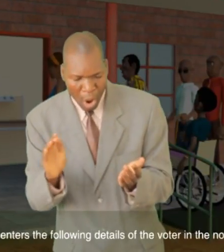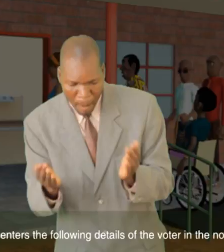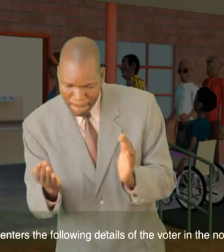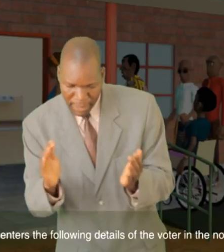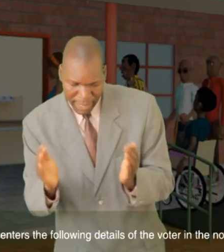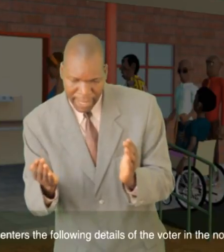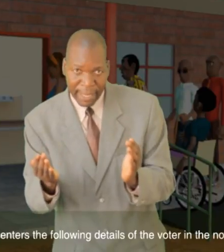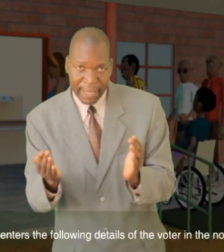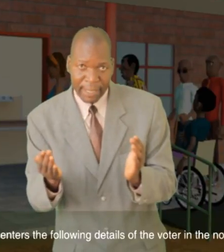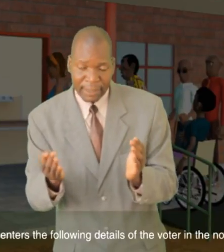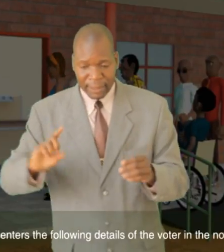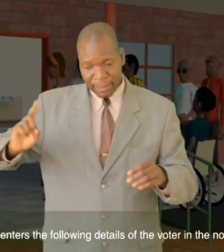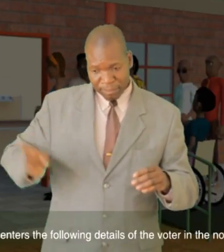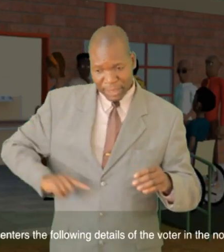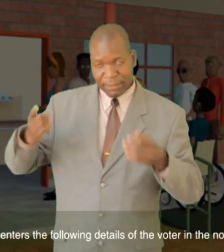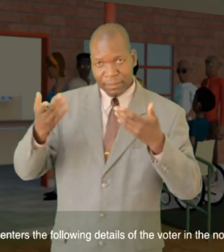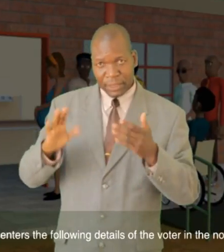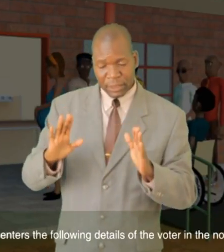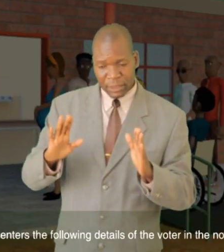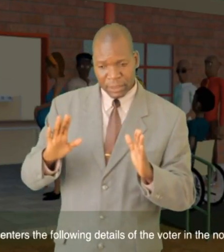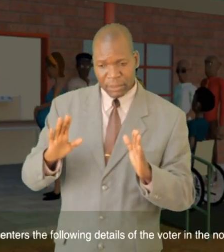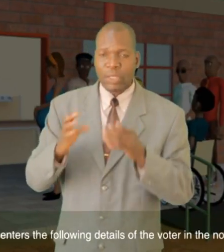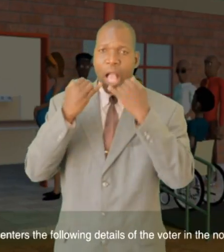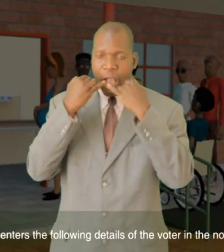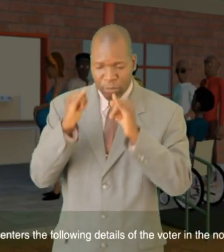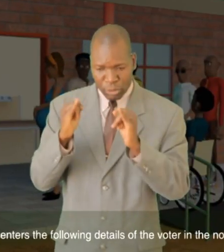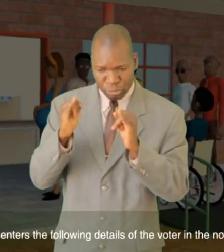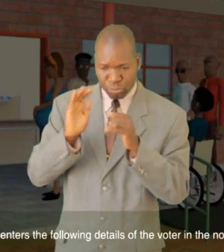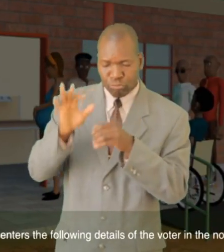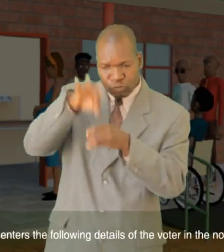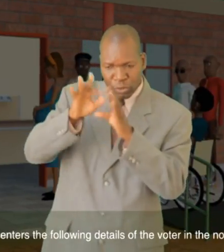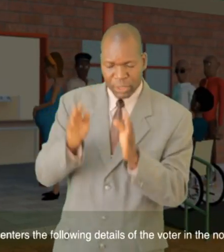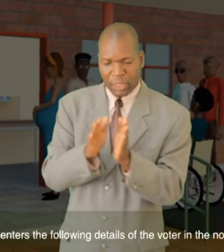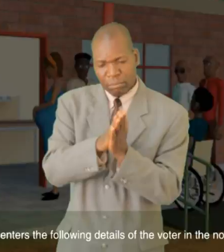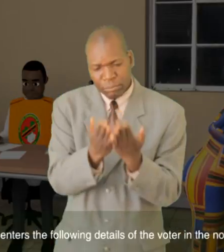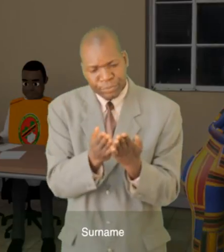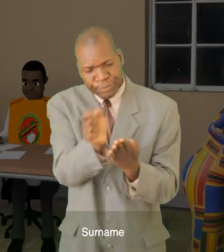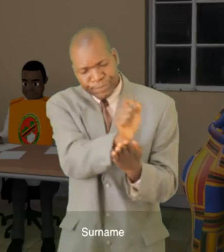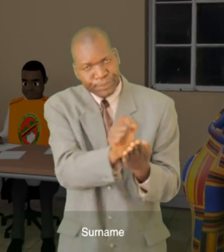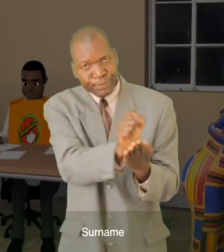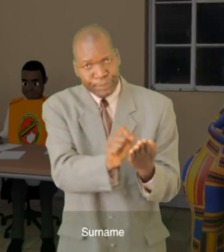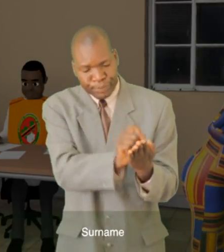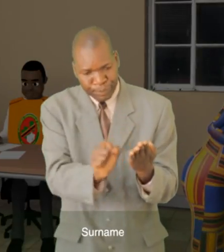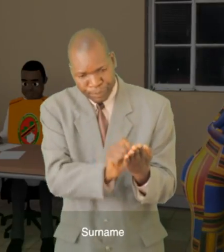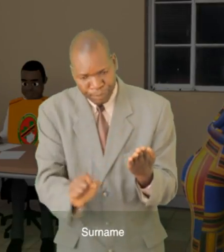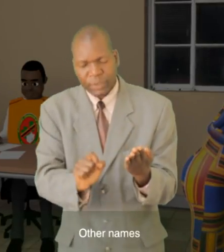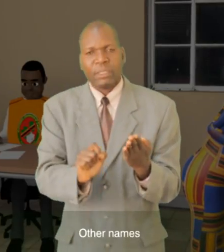If satisfied, enters the following details of the voter in the notebook: surname, other